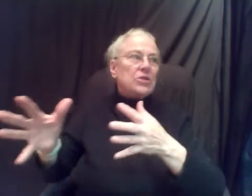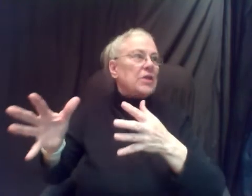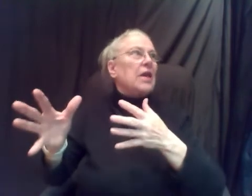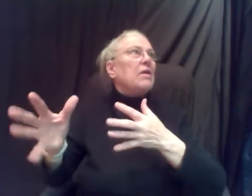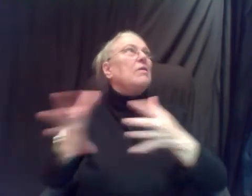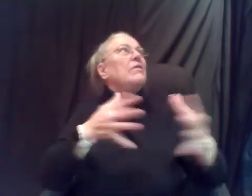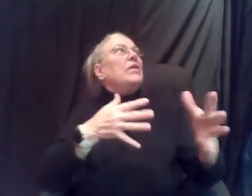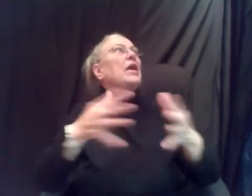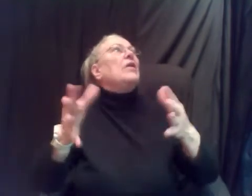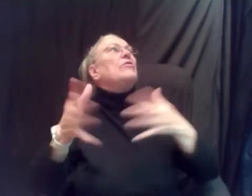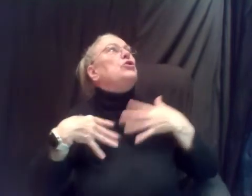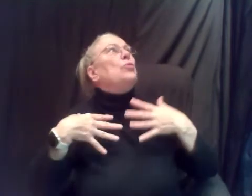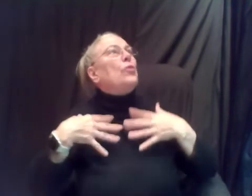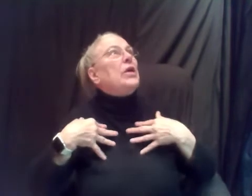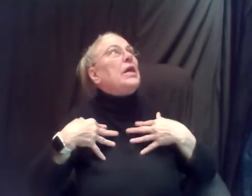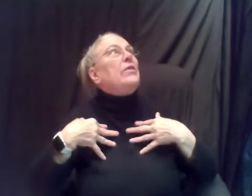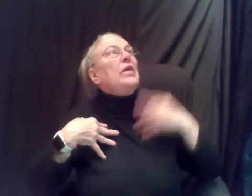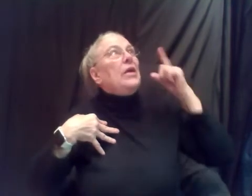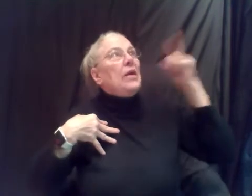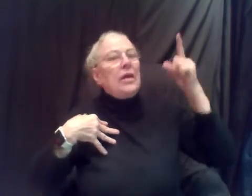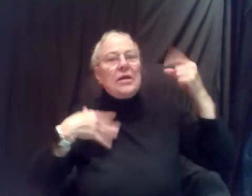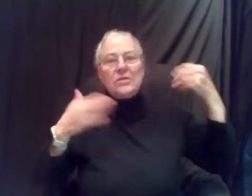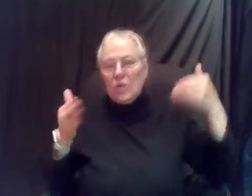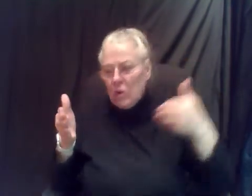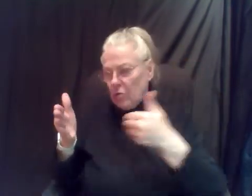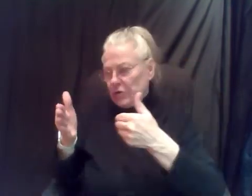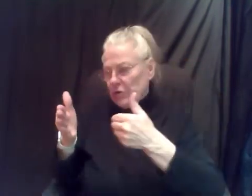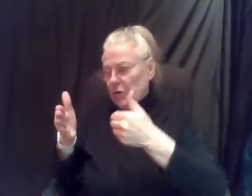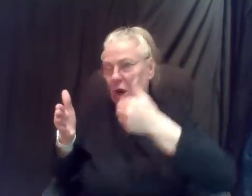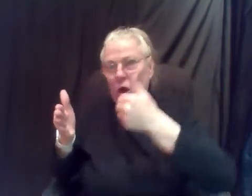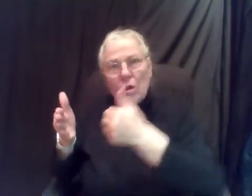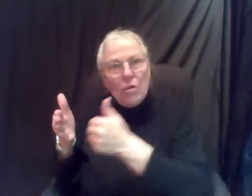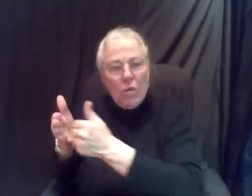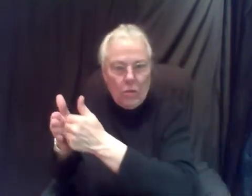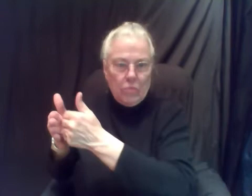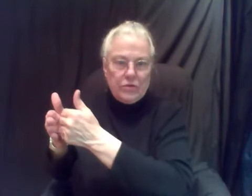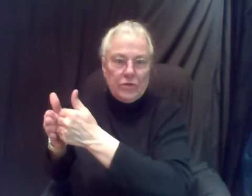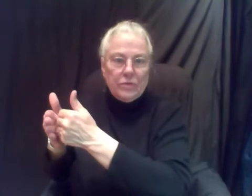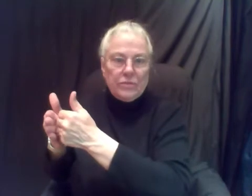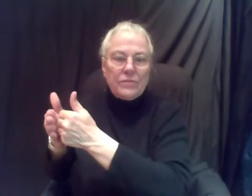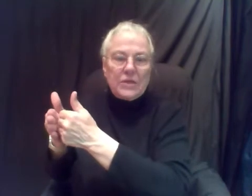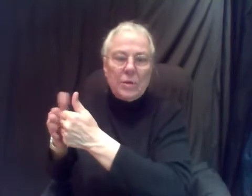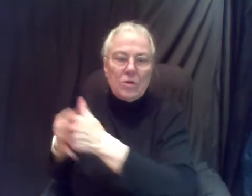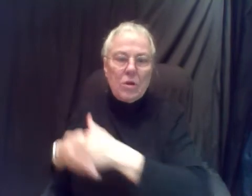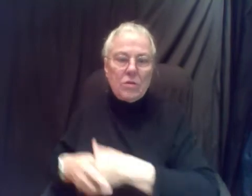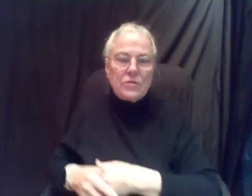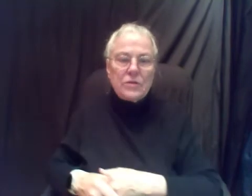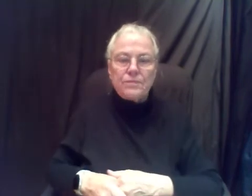take the air that you breathe. He's closer, closer, double close.